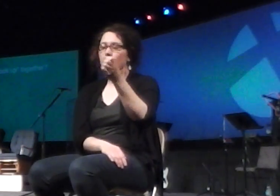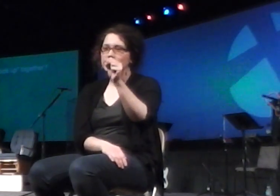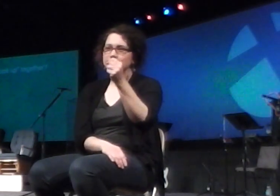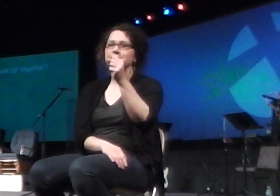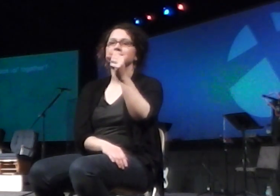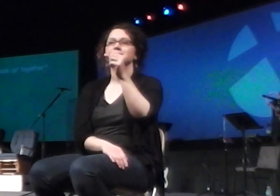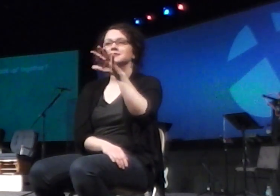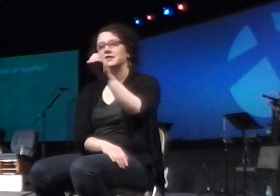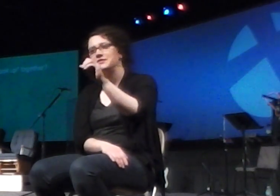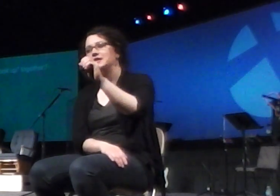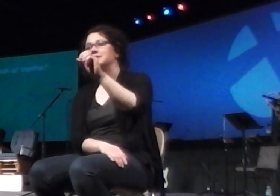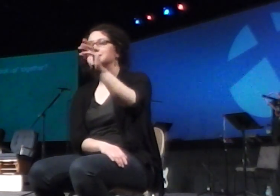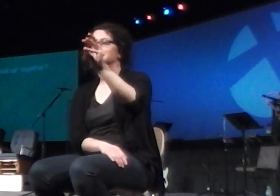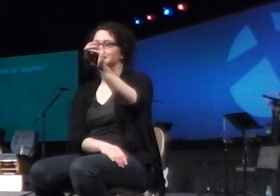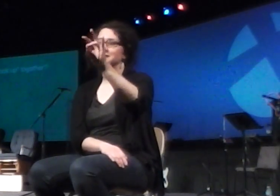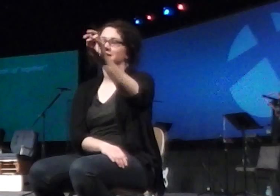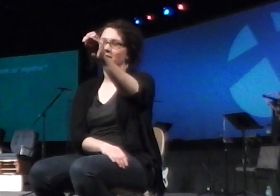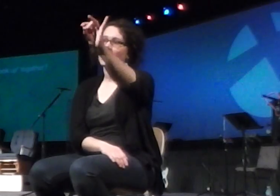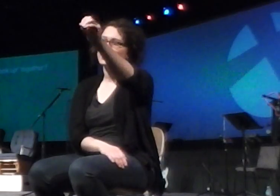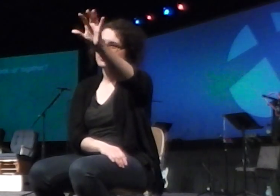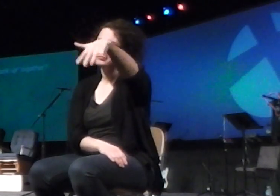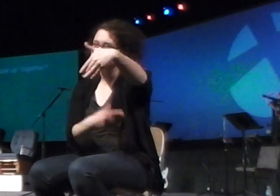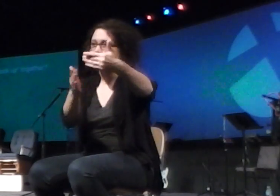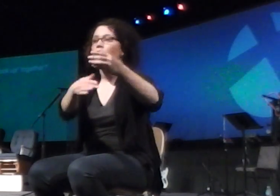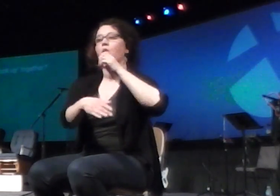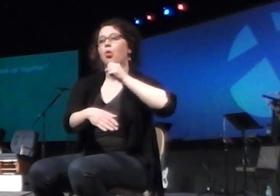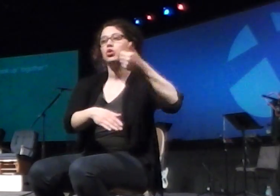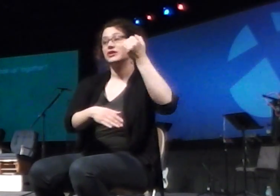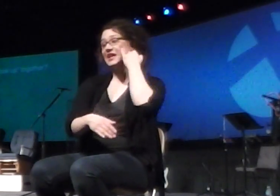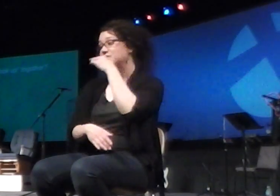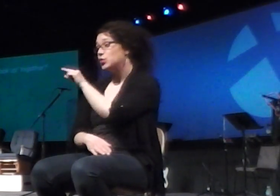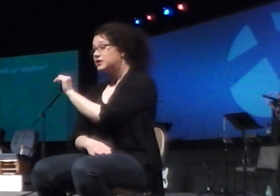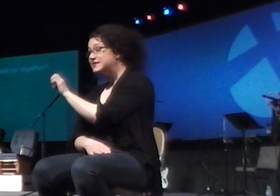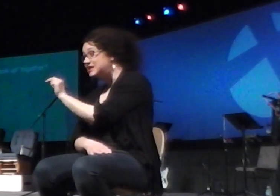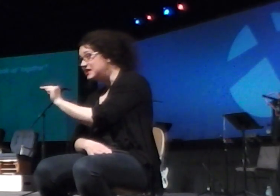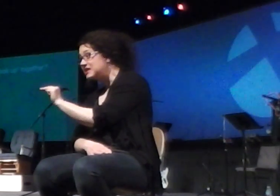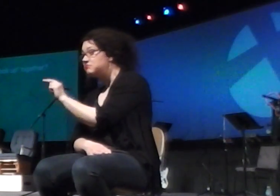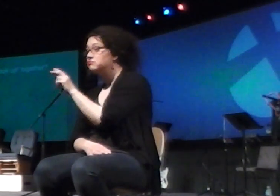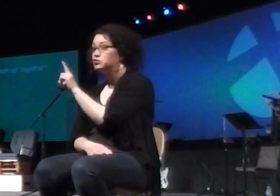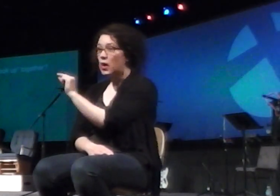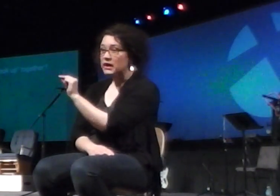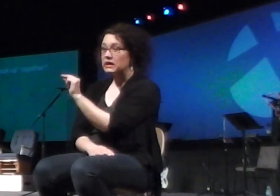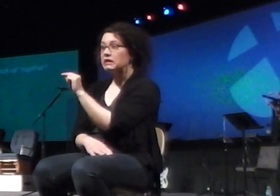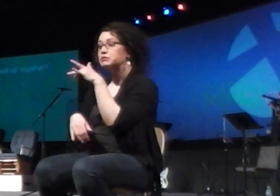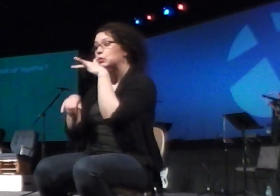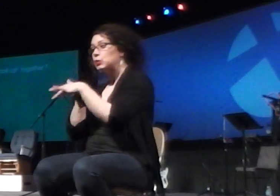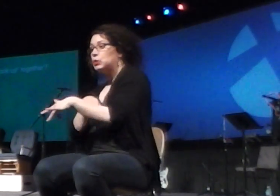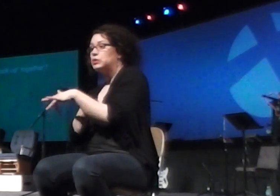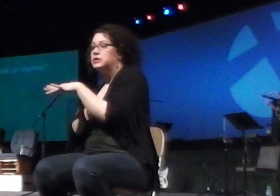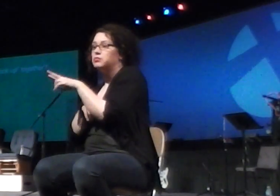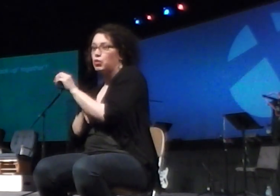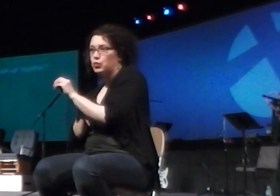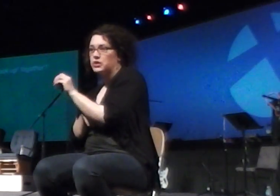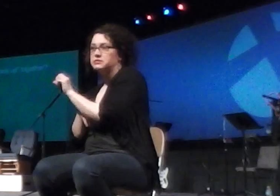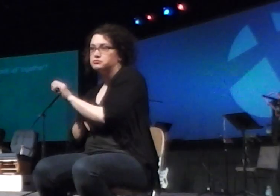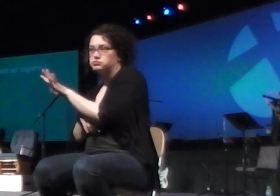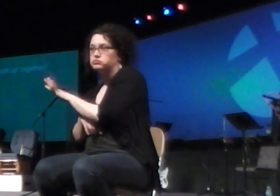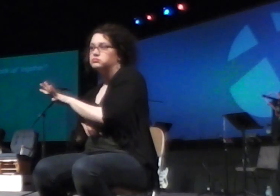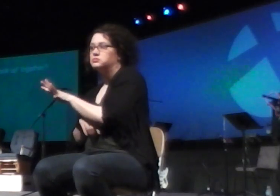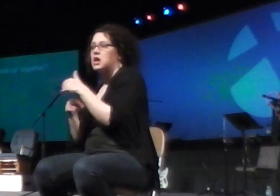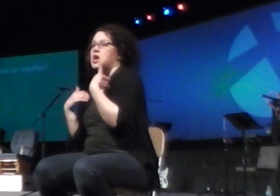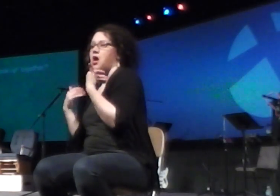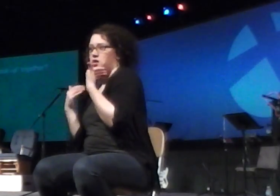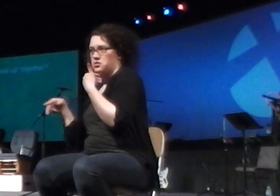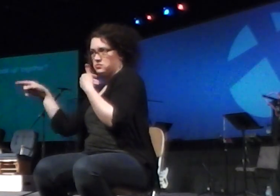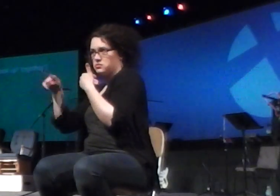80s, we'll call you the older generation. If you're teens, 20s, early 30s, we'll call you the younger generation. So I want to talk to the older generation for a moment